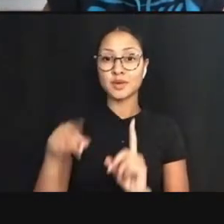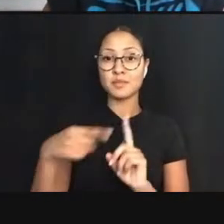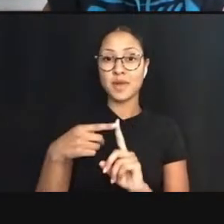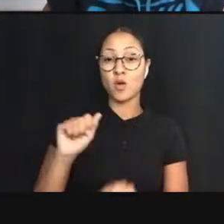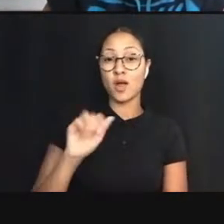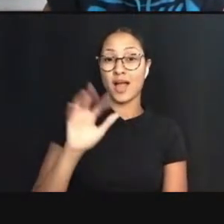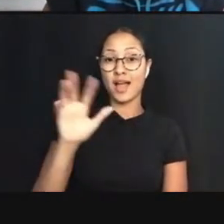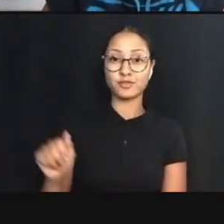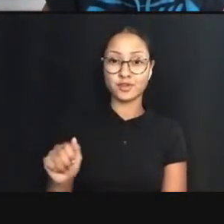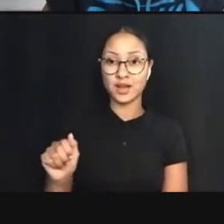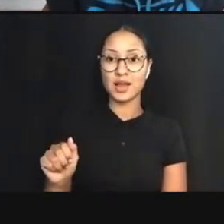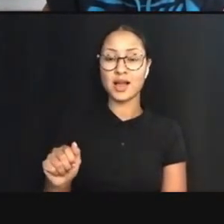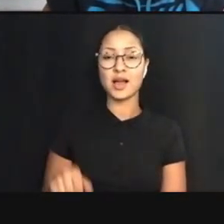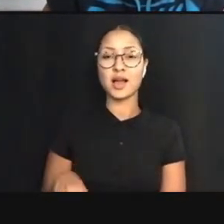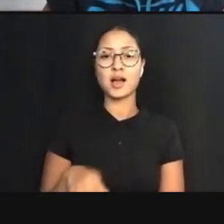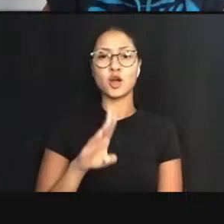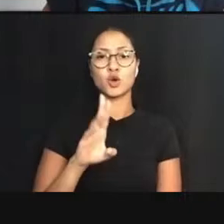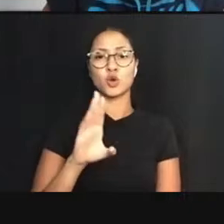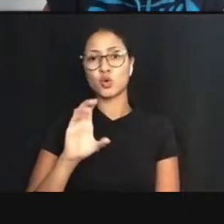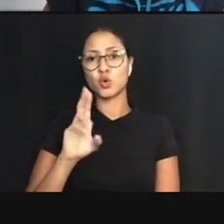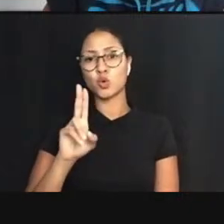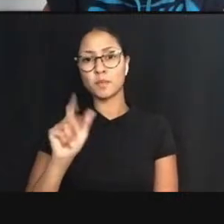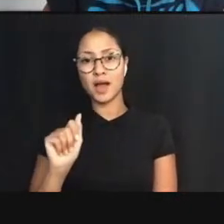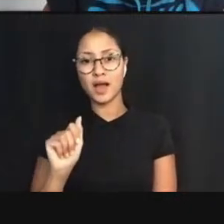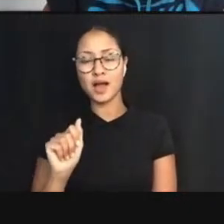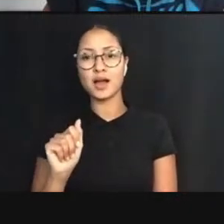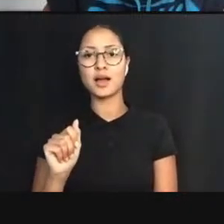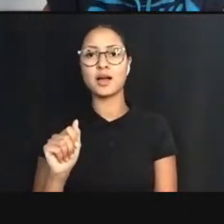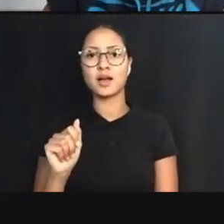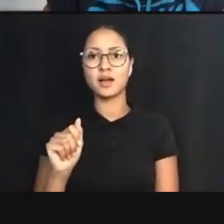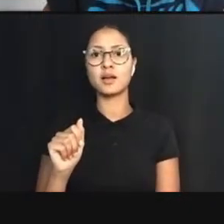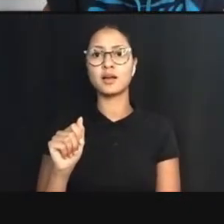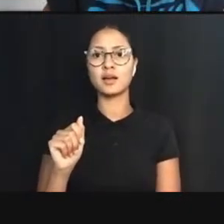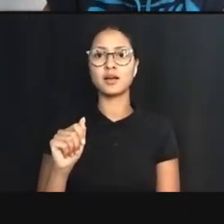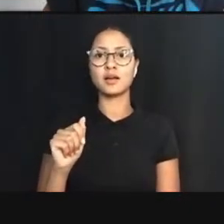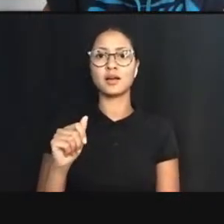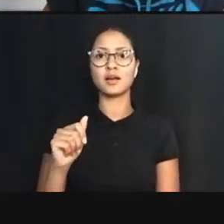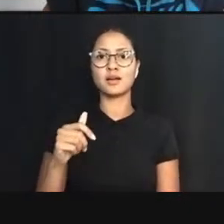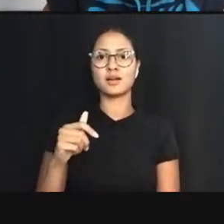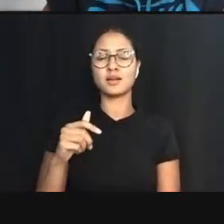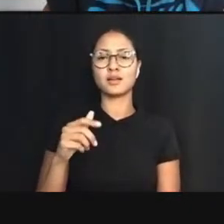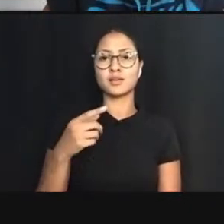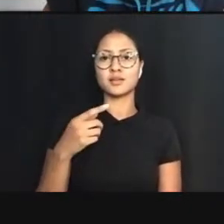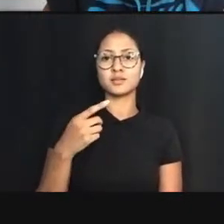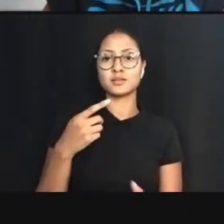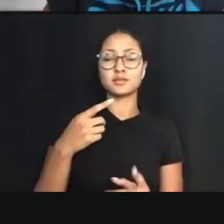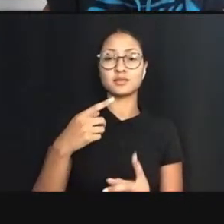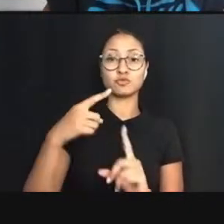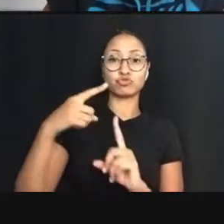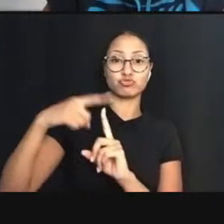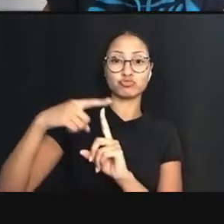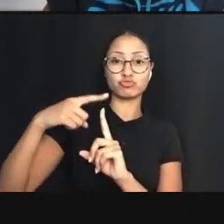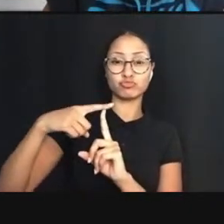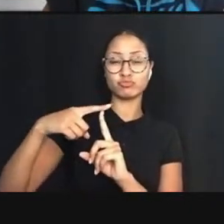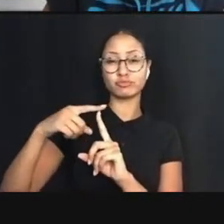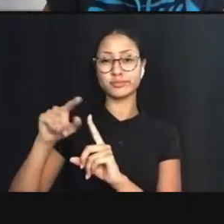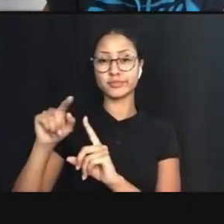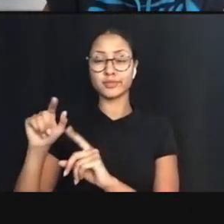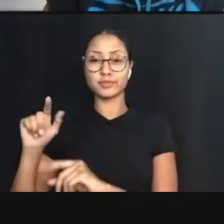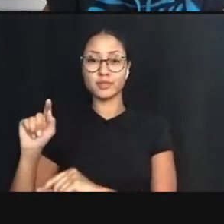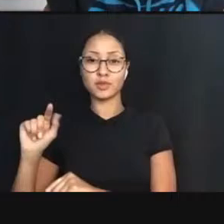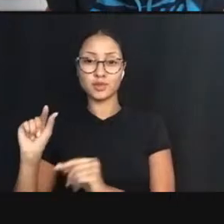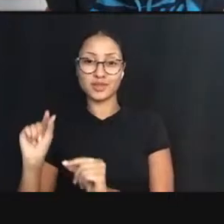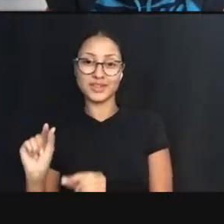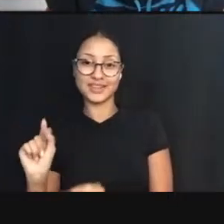Cuba are we talking about when folks say that? Like what capital T, lowercase t tradition are folks talking about when they say that?